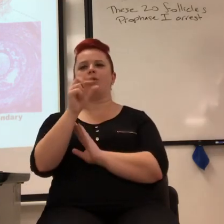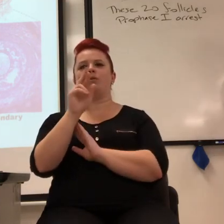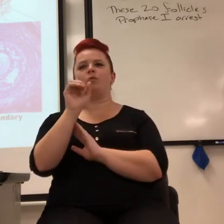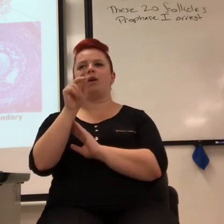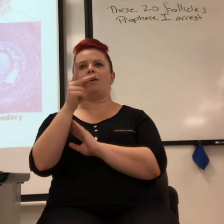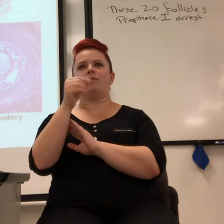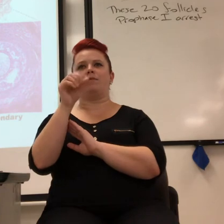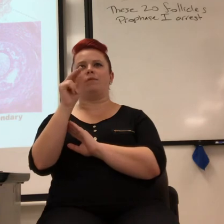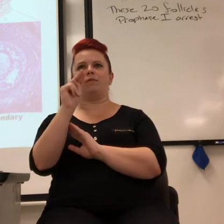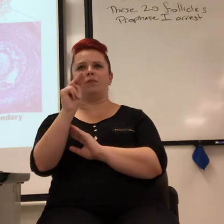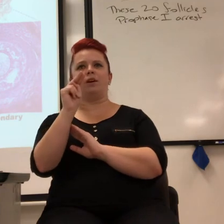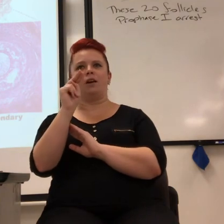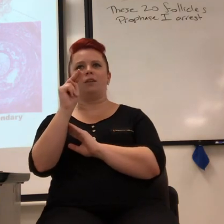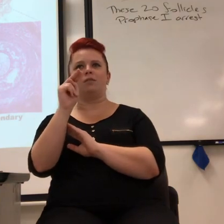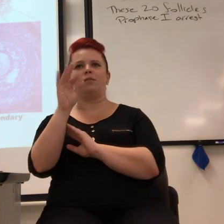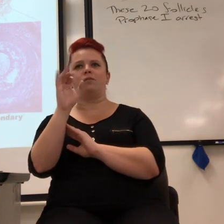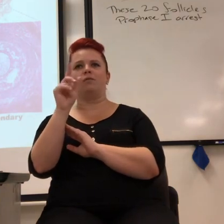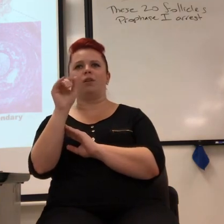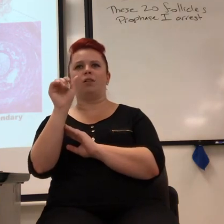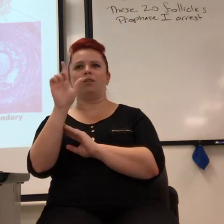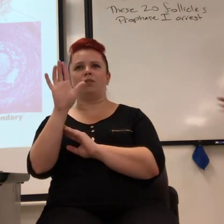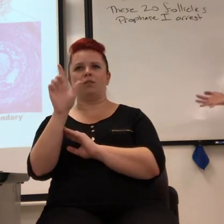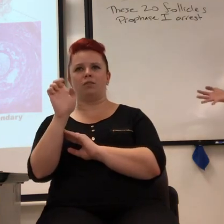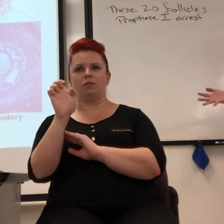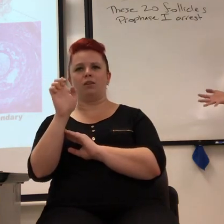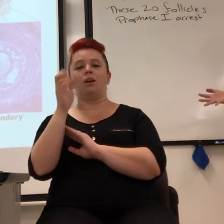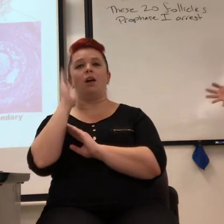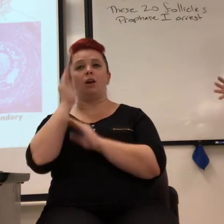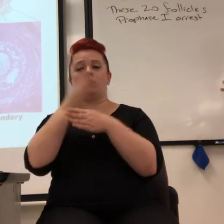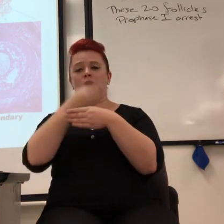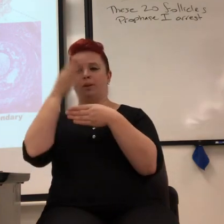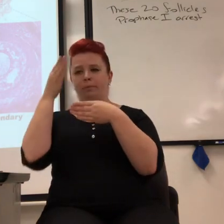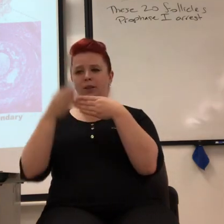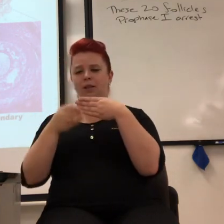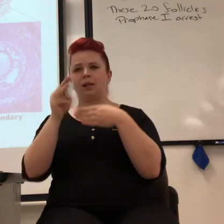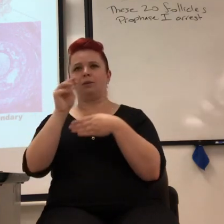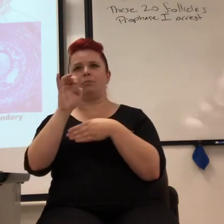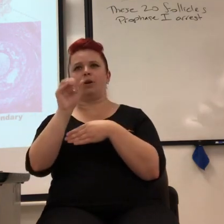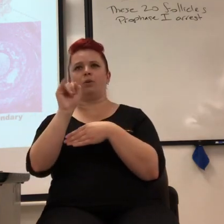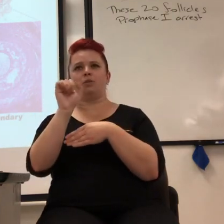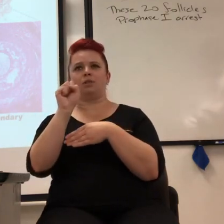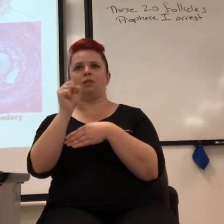will complete meiosis 1. None of the others. The other 19